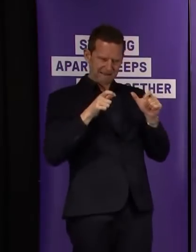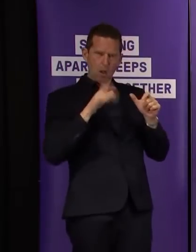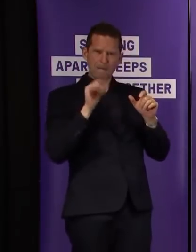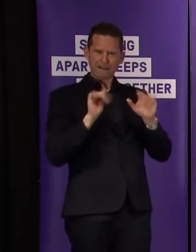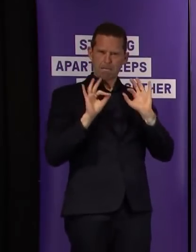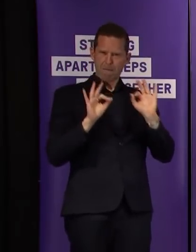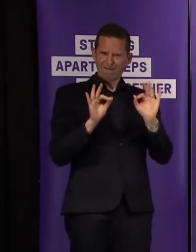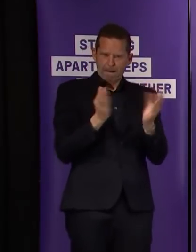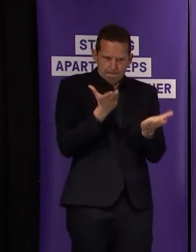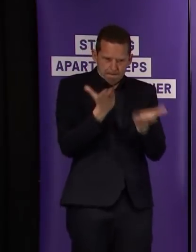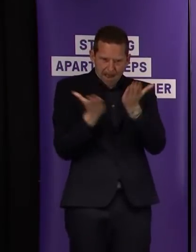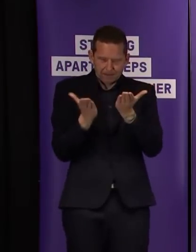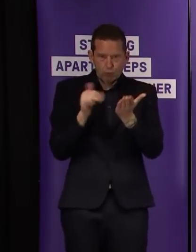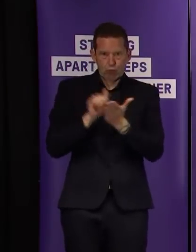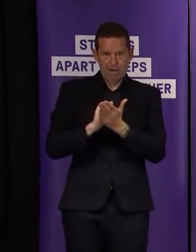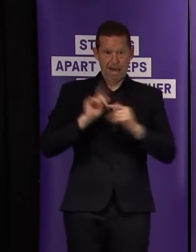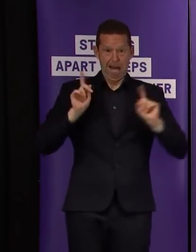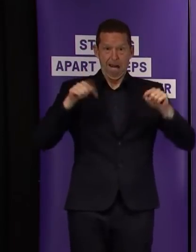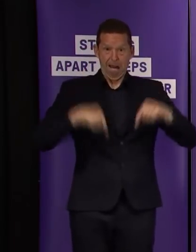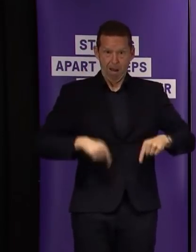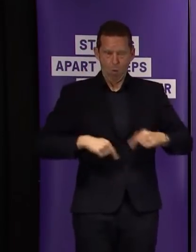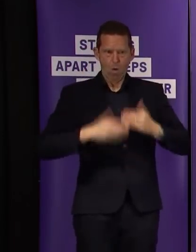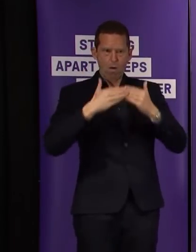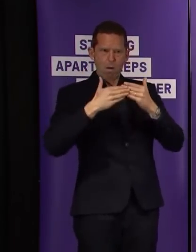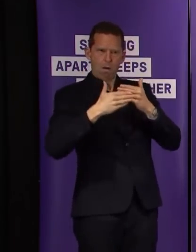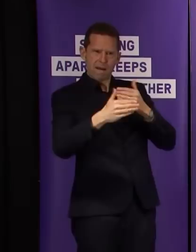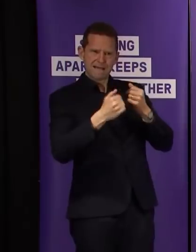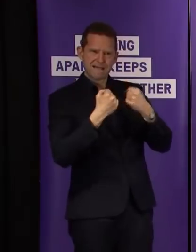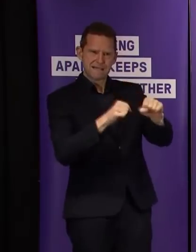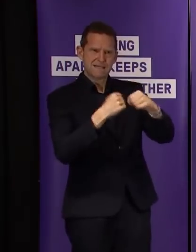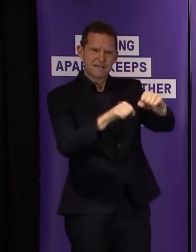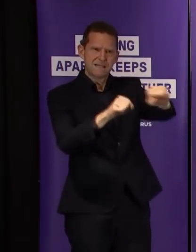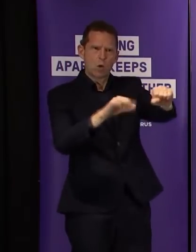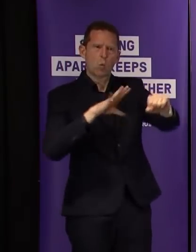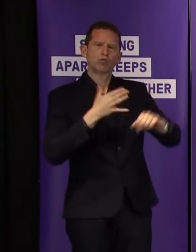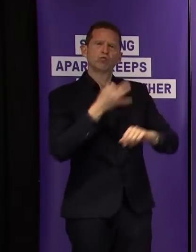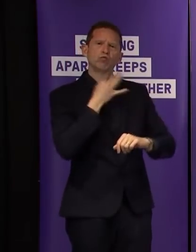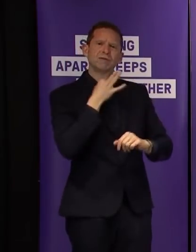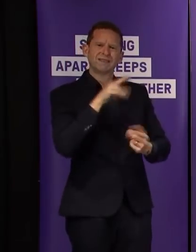the current lockdown and the risk of resurgence.